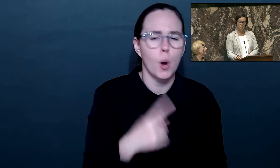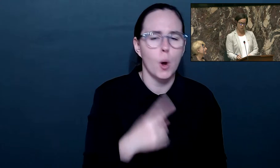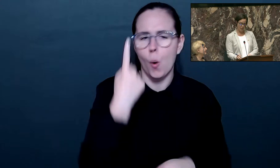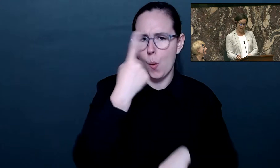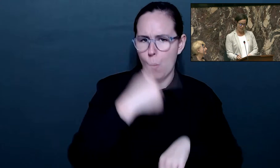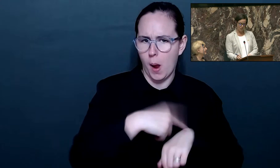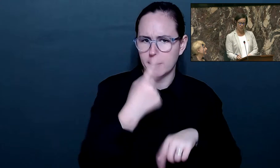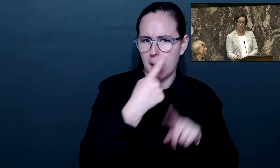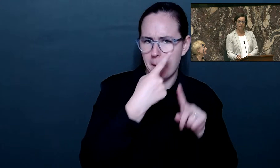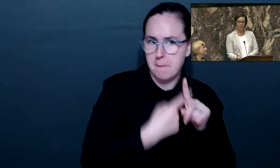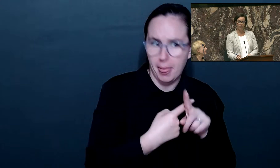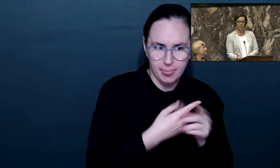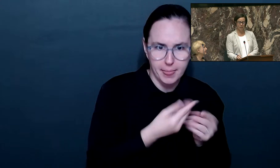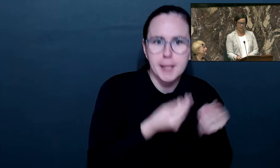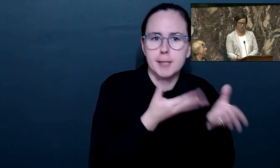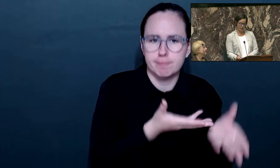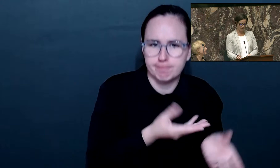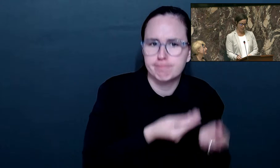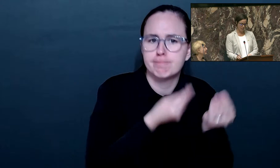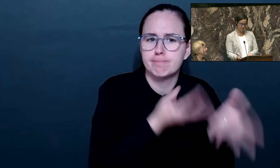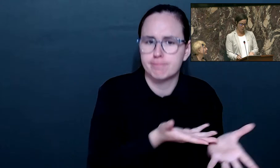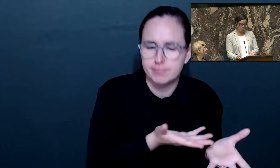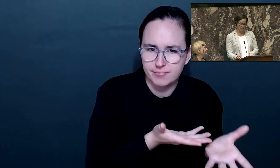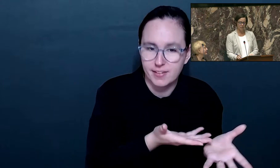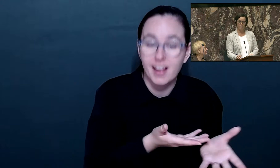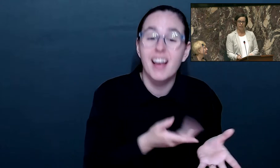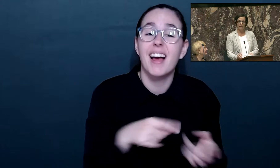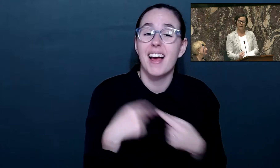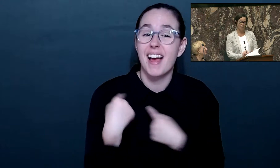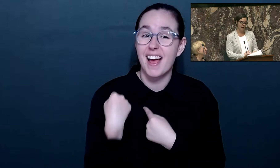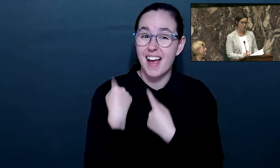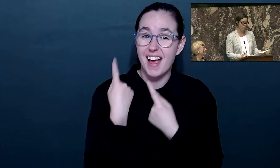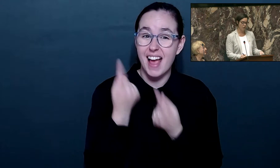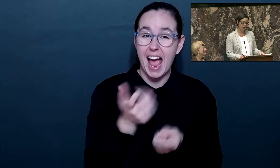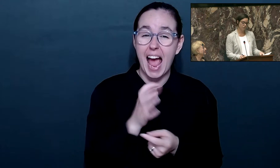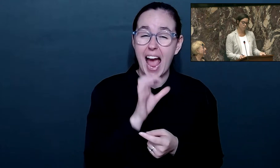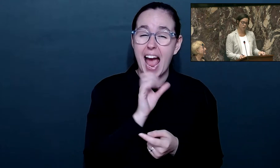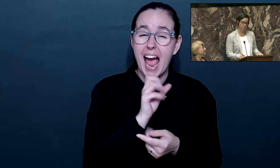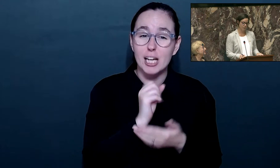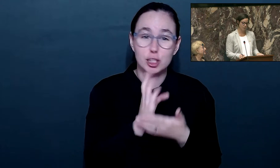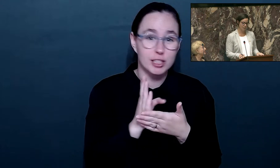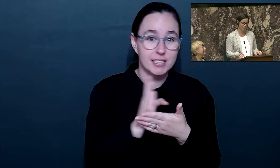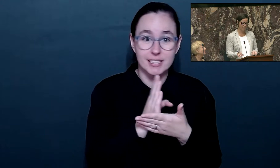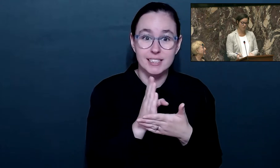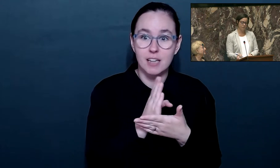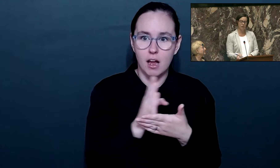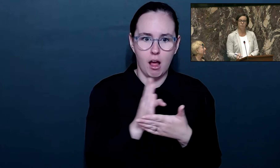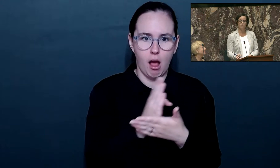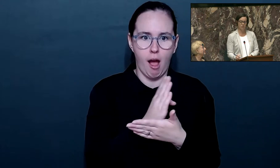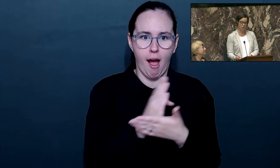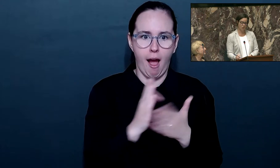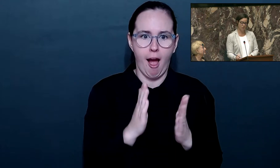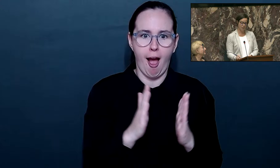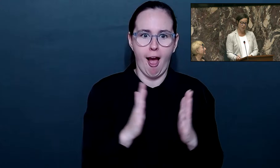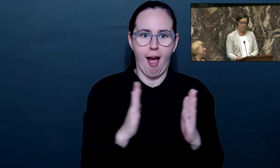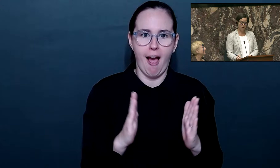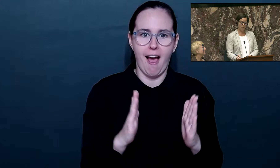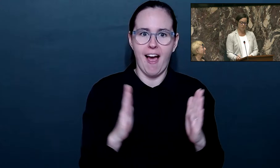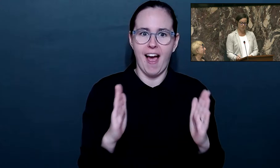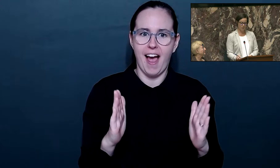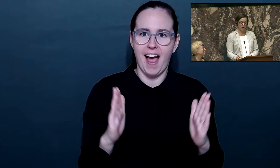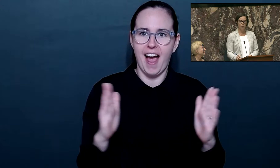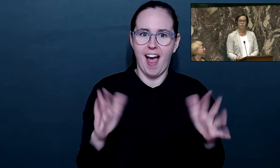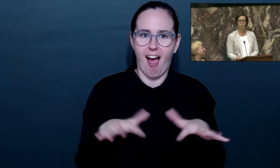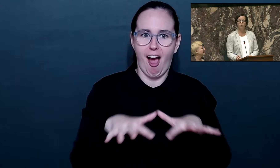the years, the age and delivery area slowly expanded, and now the wonderful world of books delivers free books to children